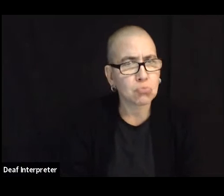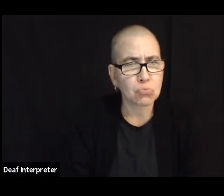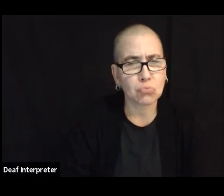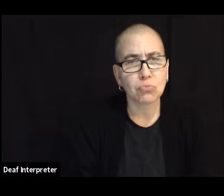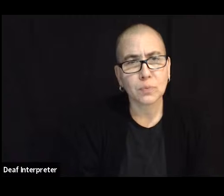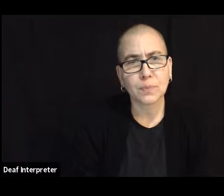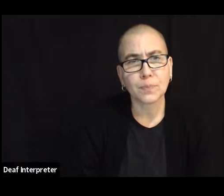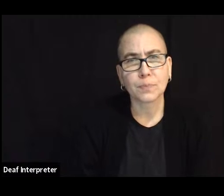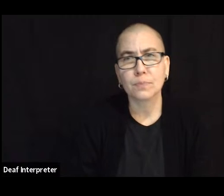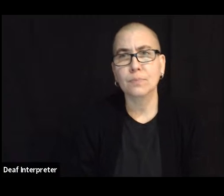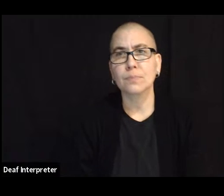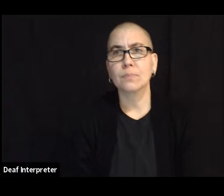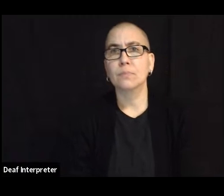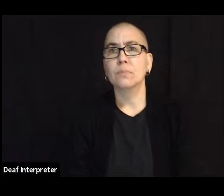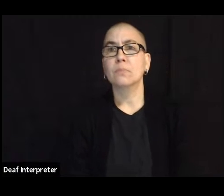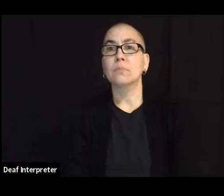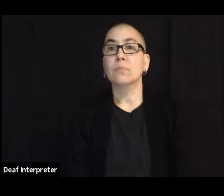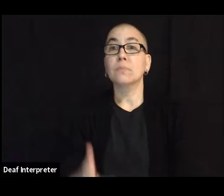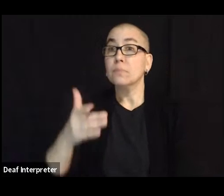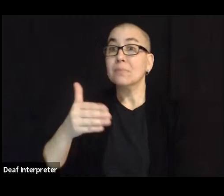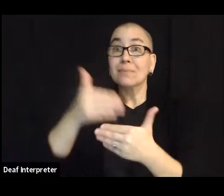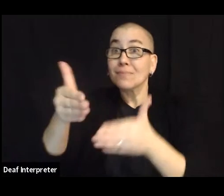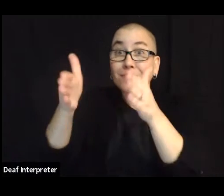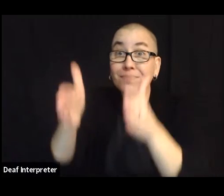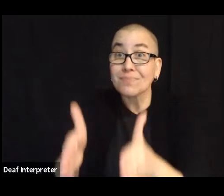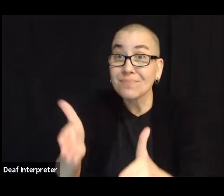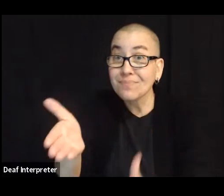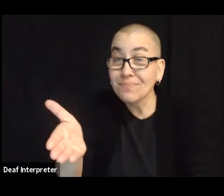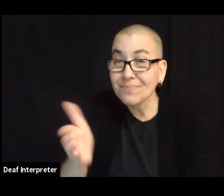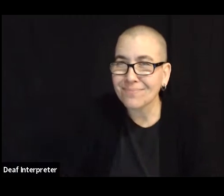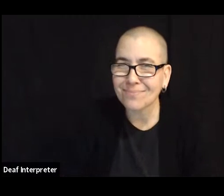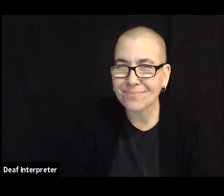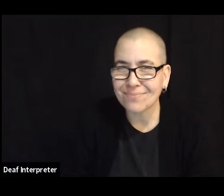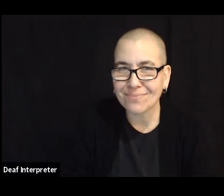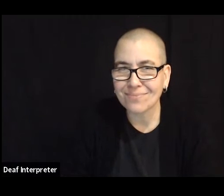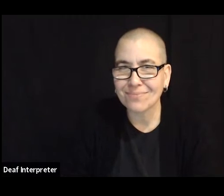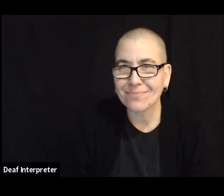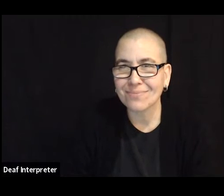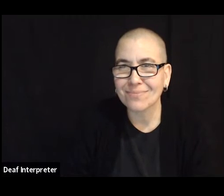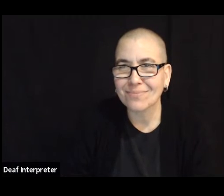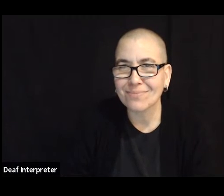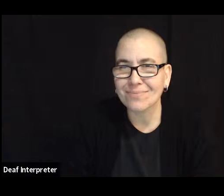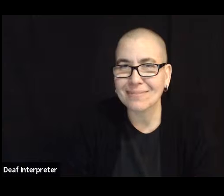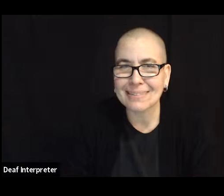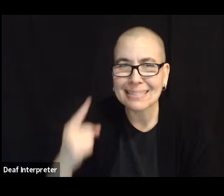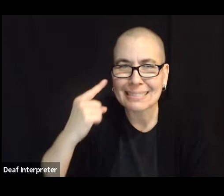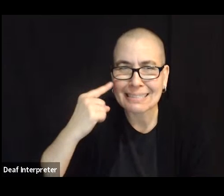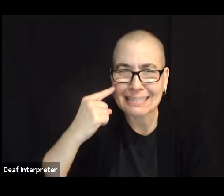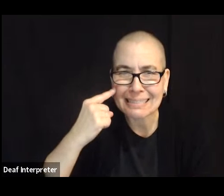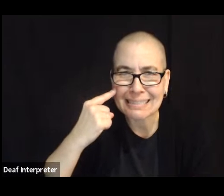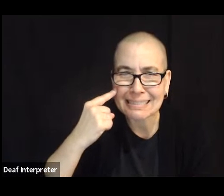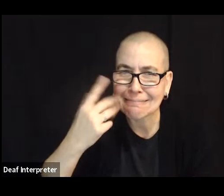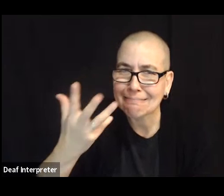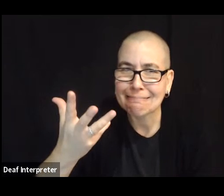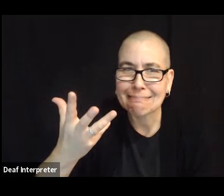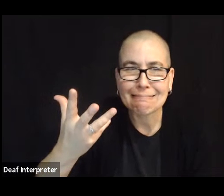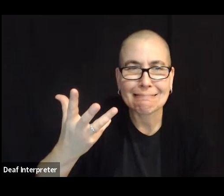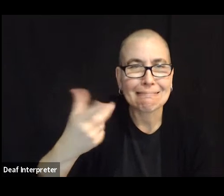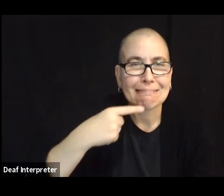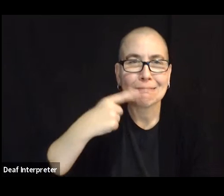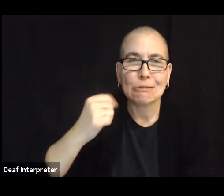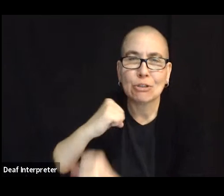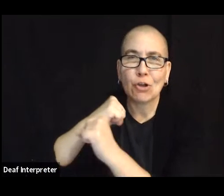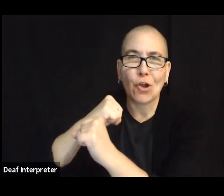Your next question comes from the line of Garrett Short from ABC6 News. Your line is open.